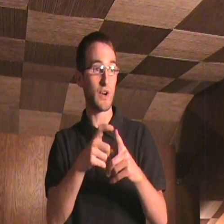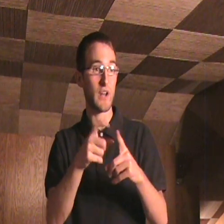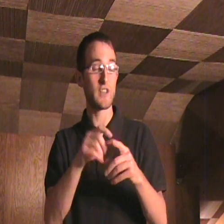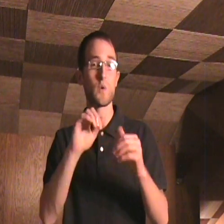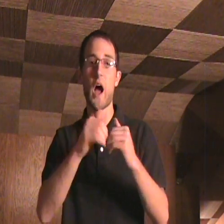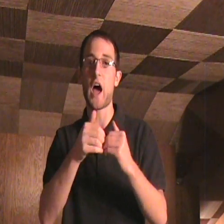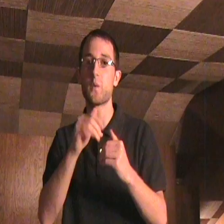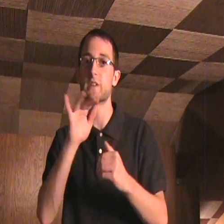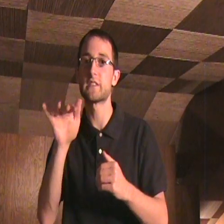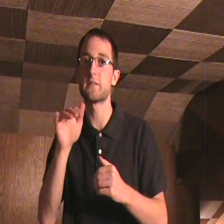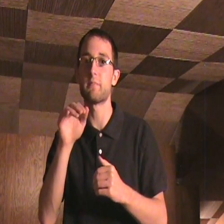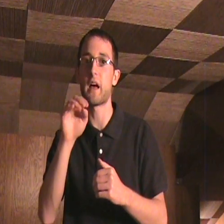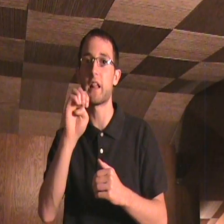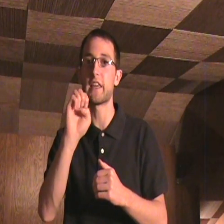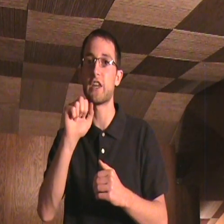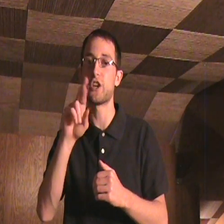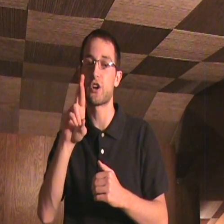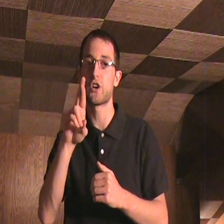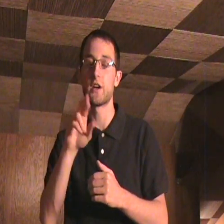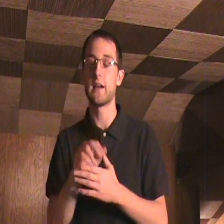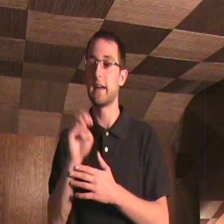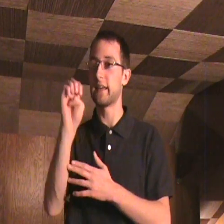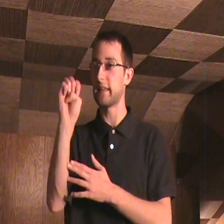ear? E.